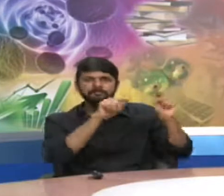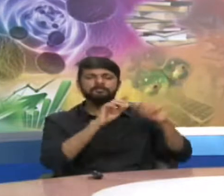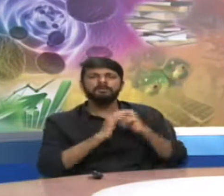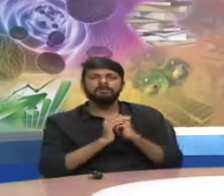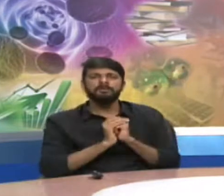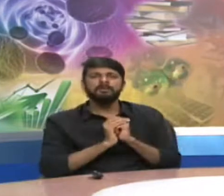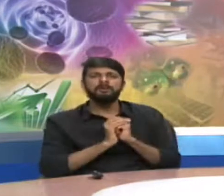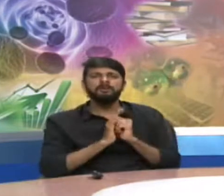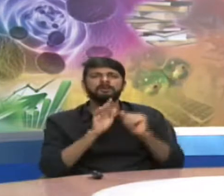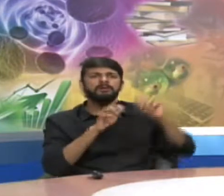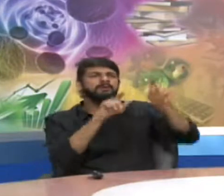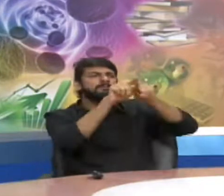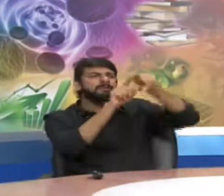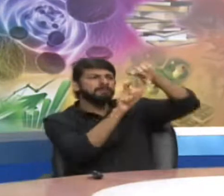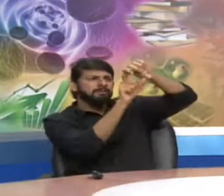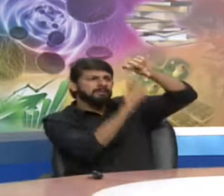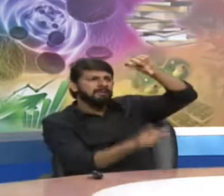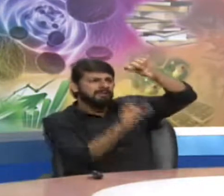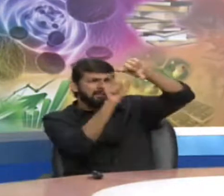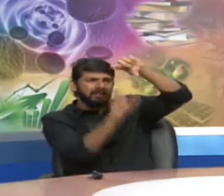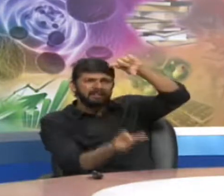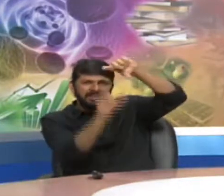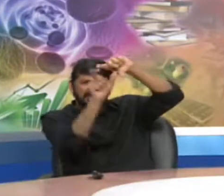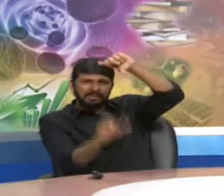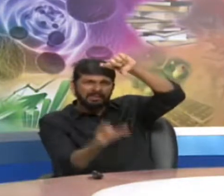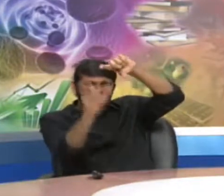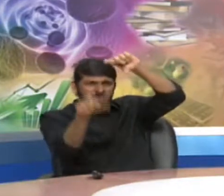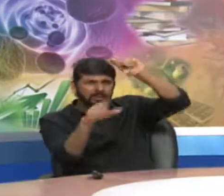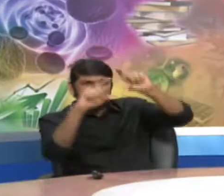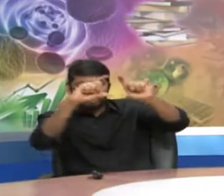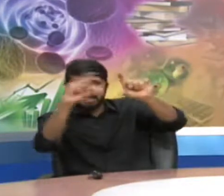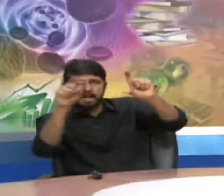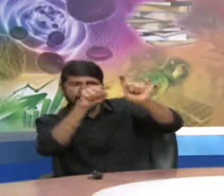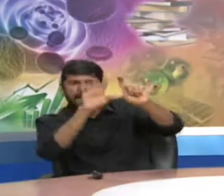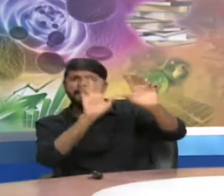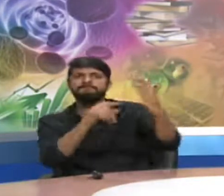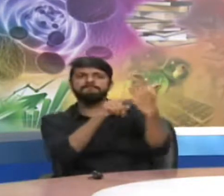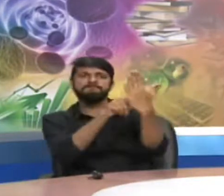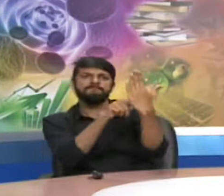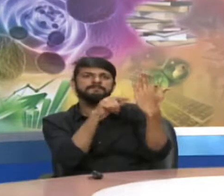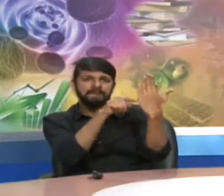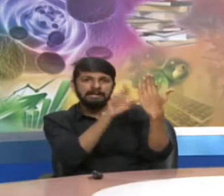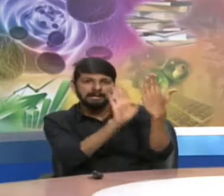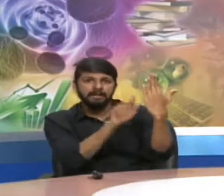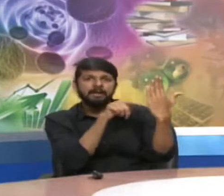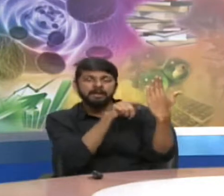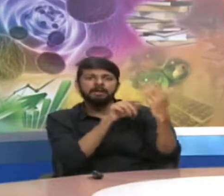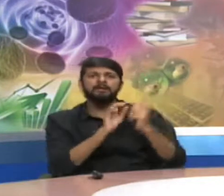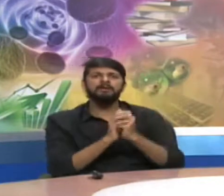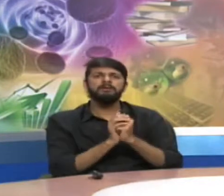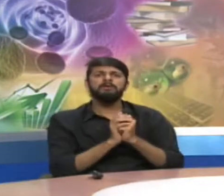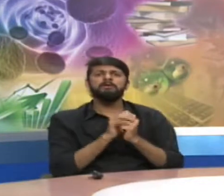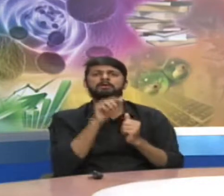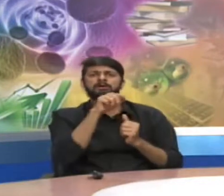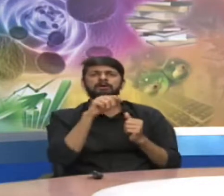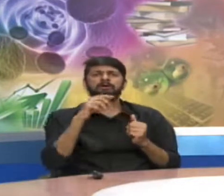is significant because it shows Ajanta painters are masters of ratio